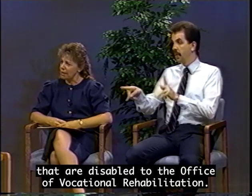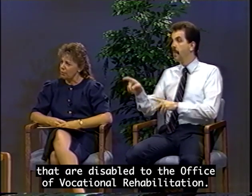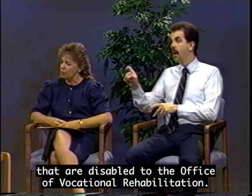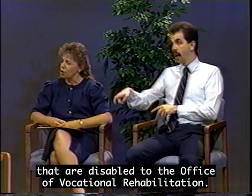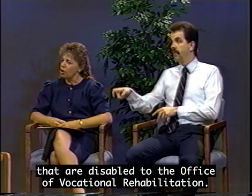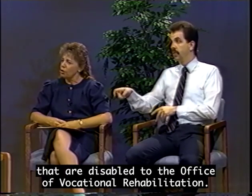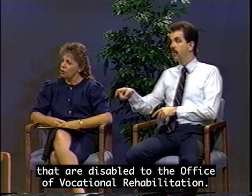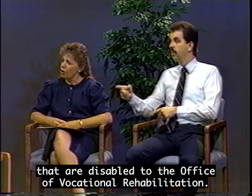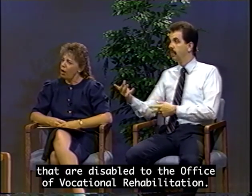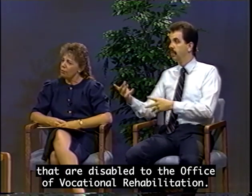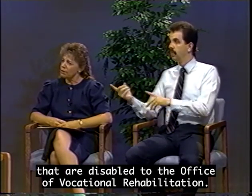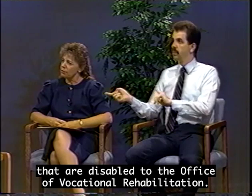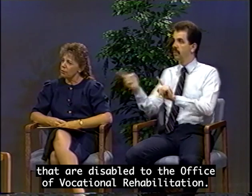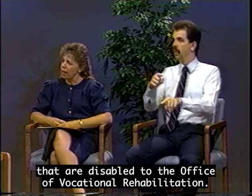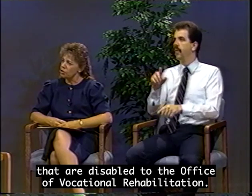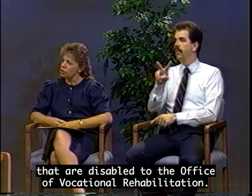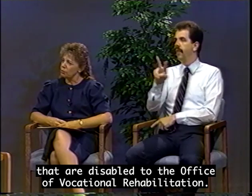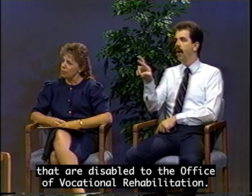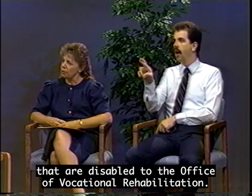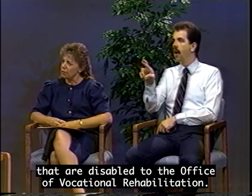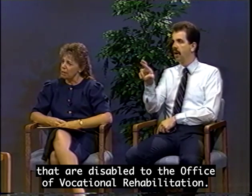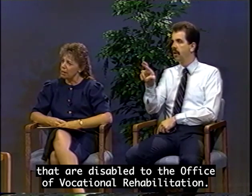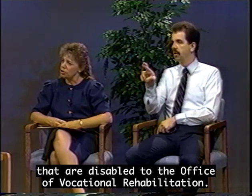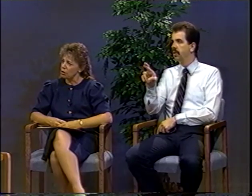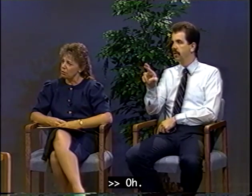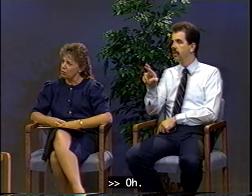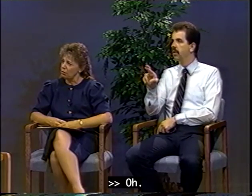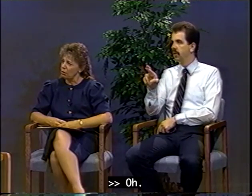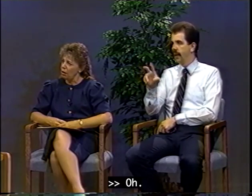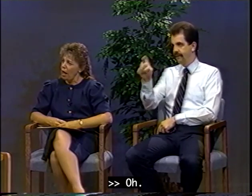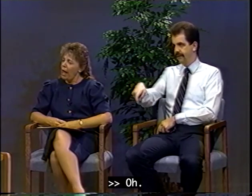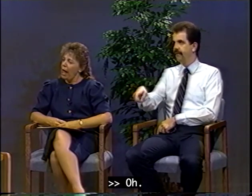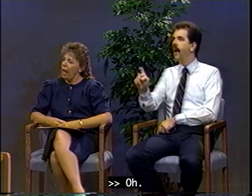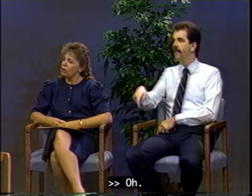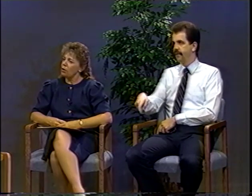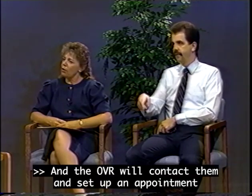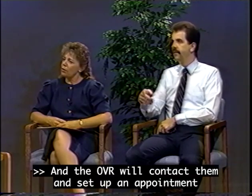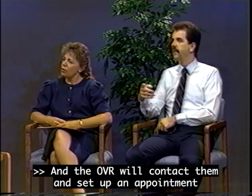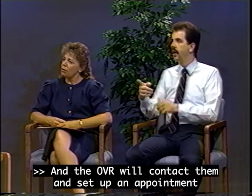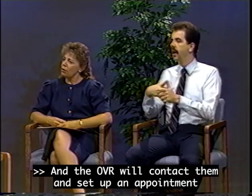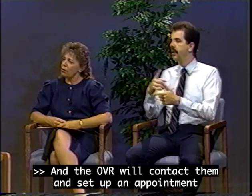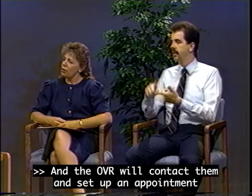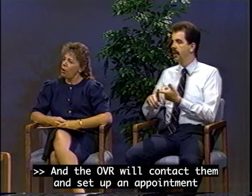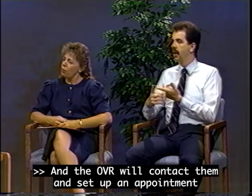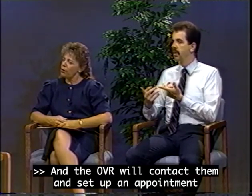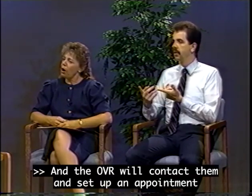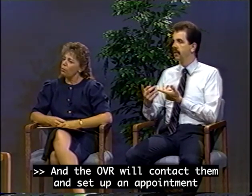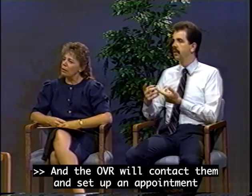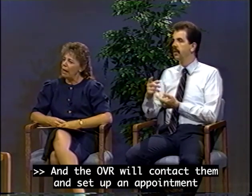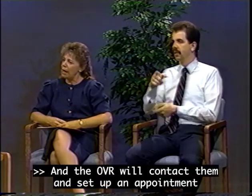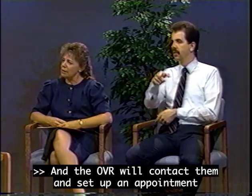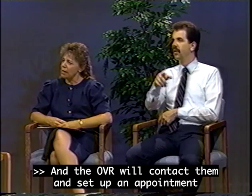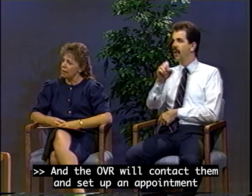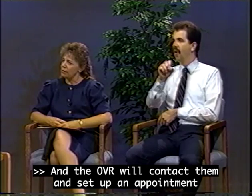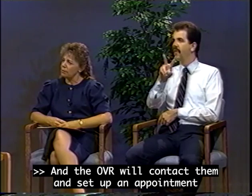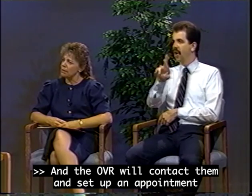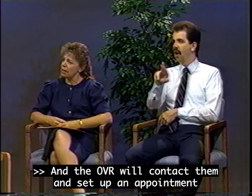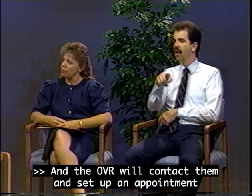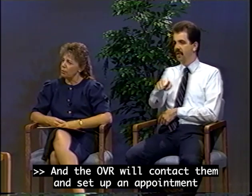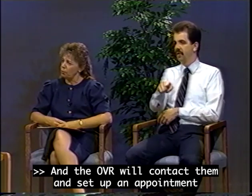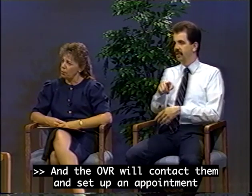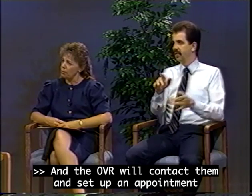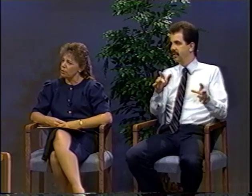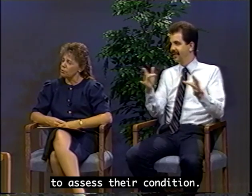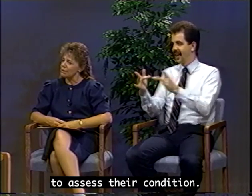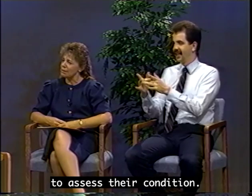are disabled to the Office of Vocational Rehabilitation. Oh. And the OVR will contact them and